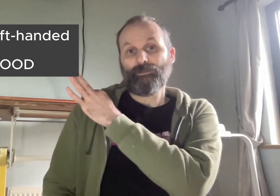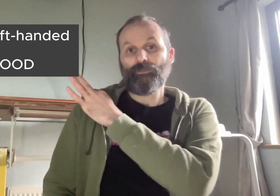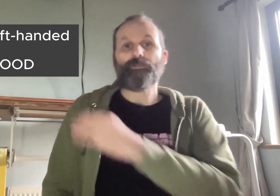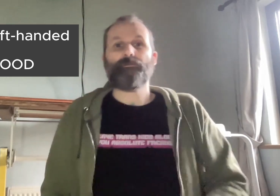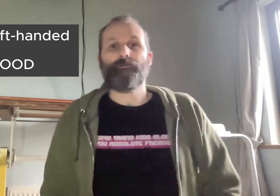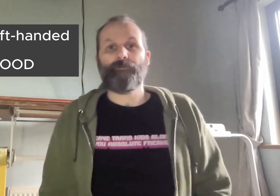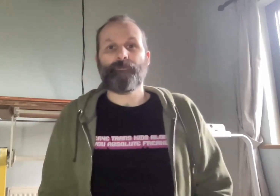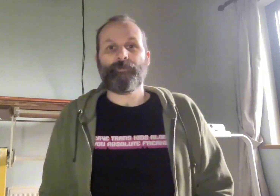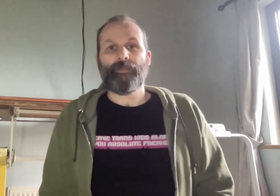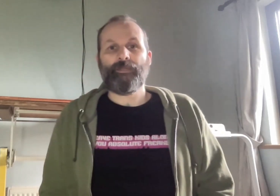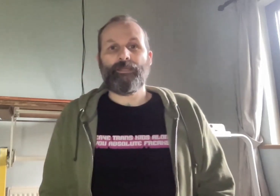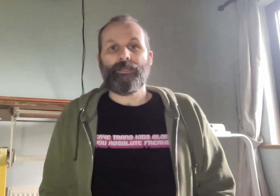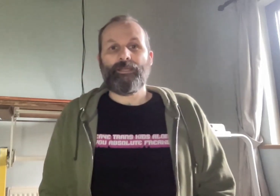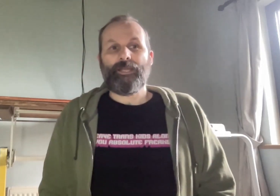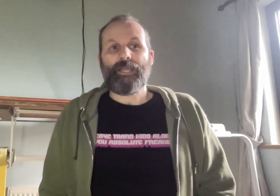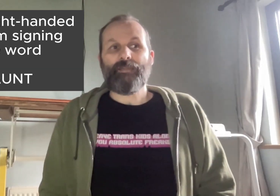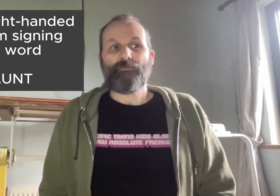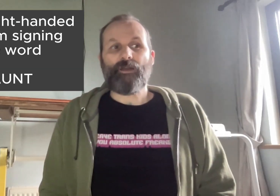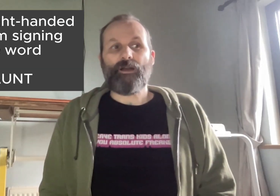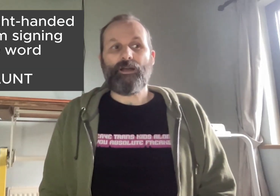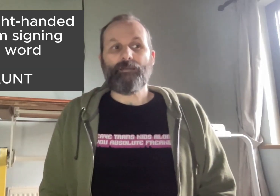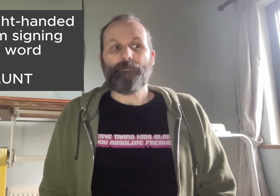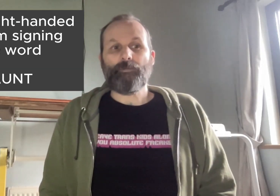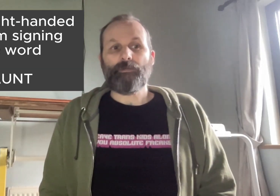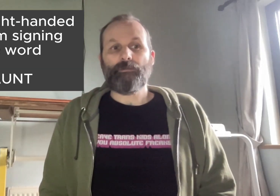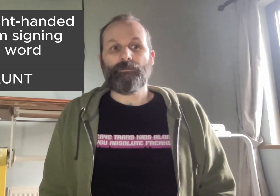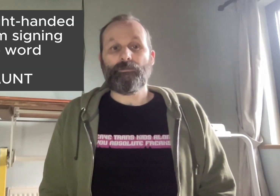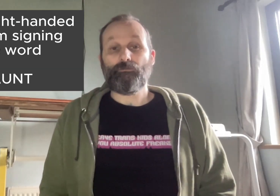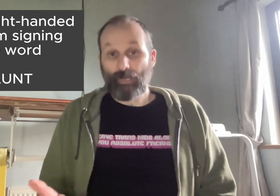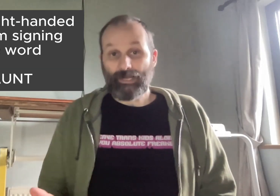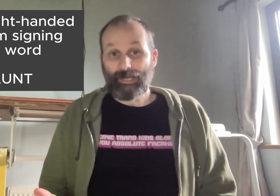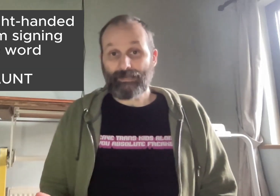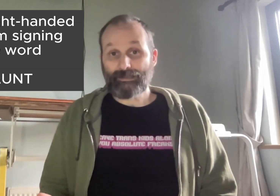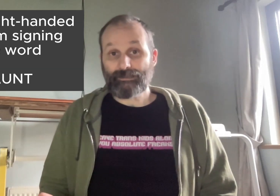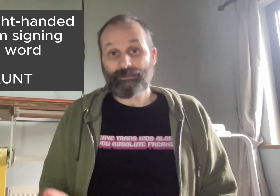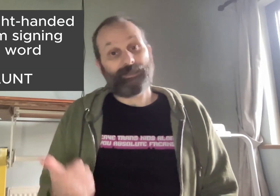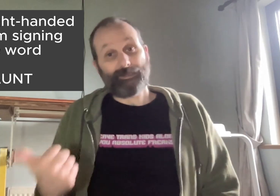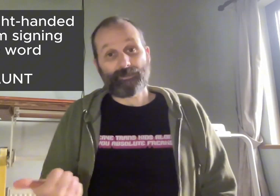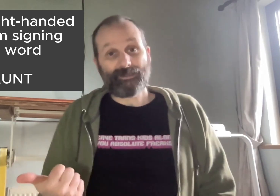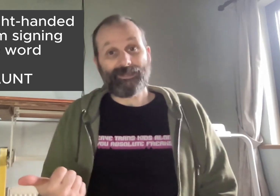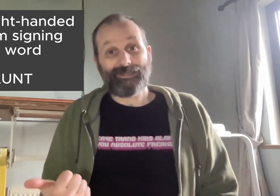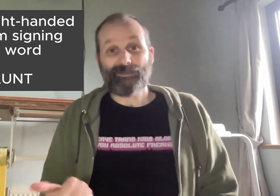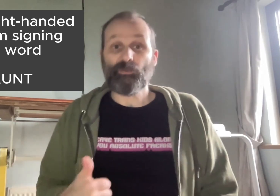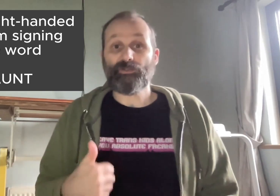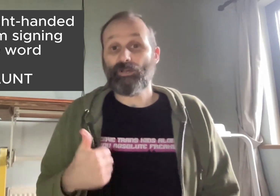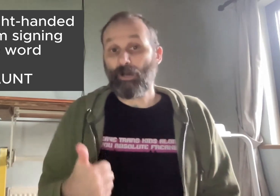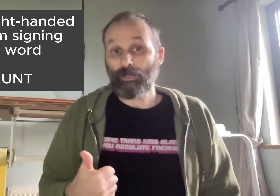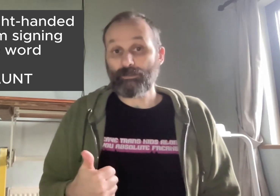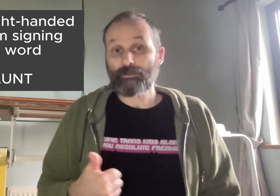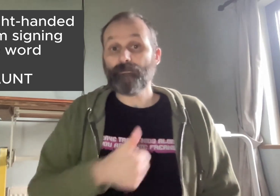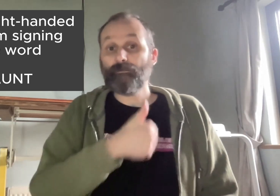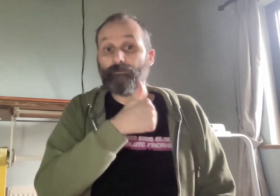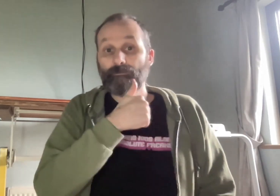good. If I'm right-handed and I'm signing the word aunt,